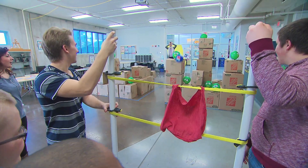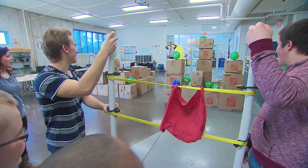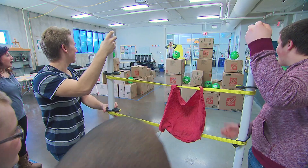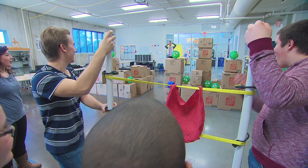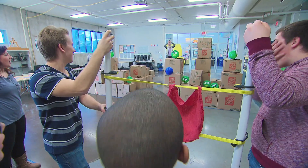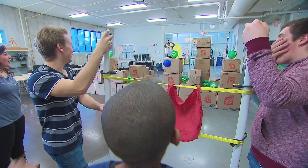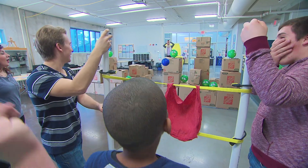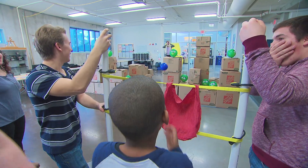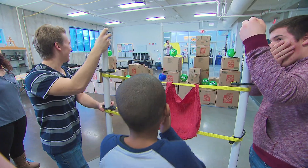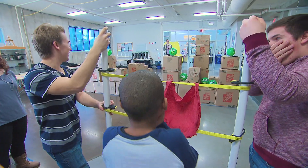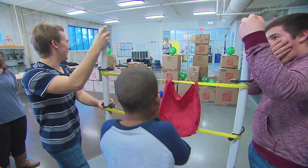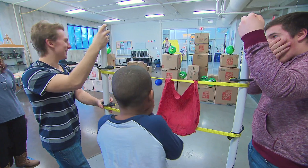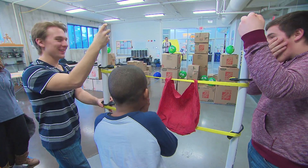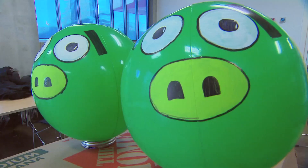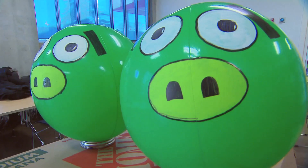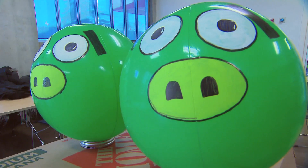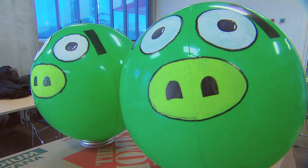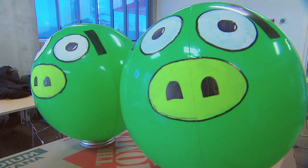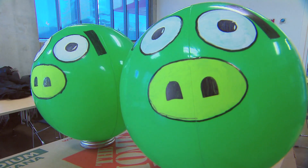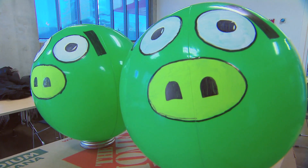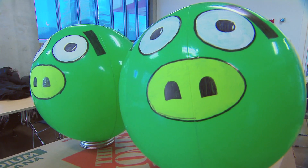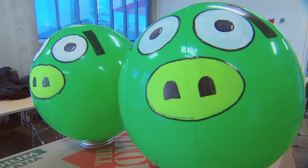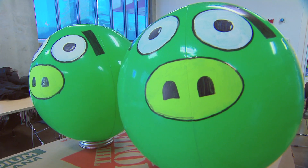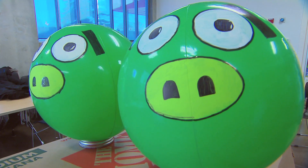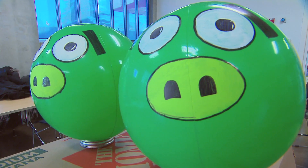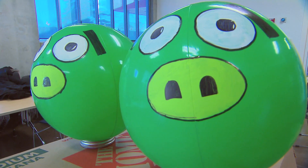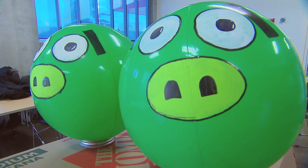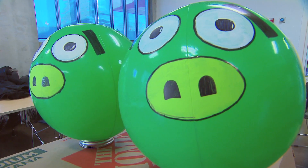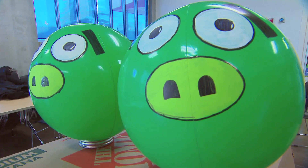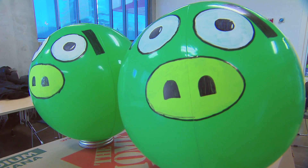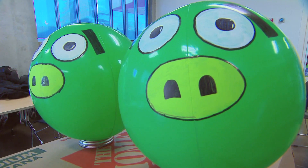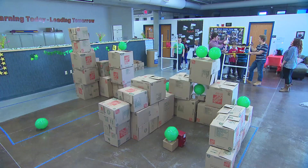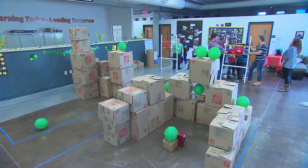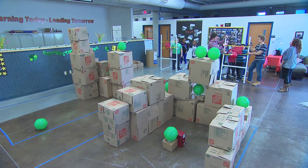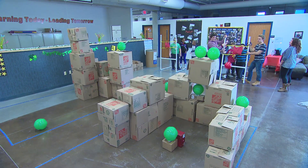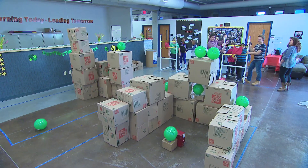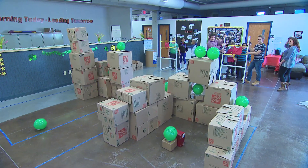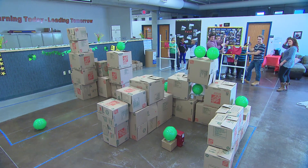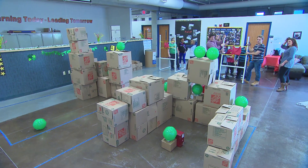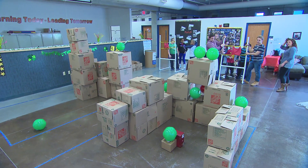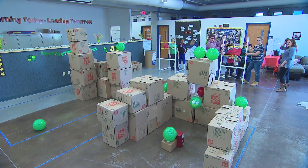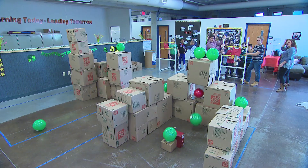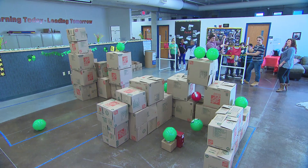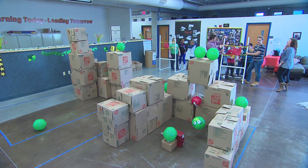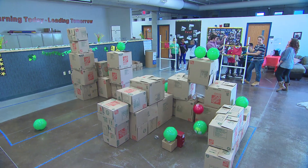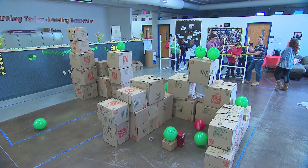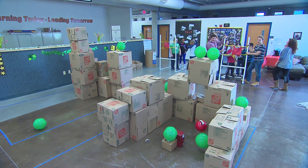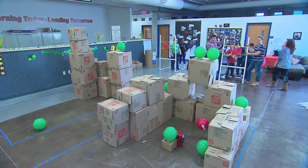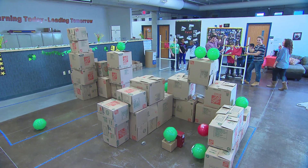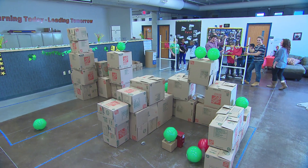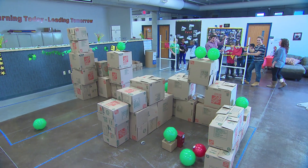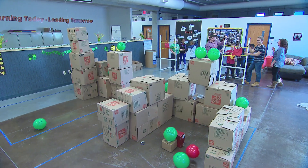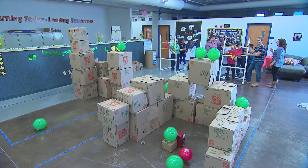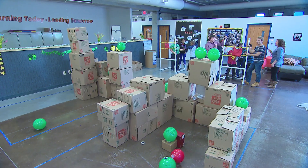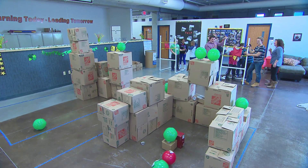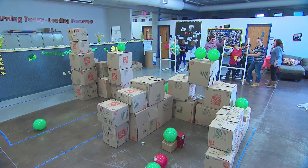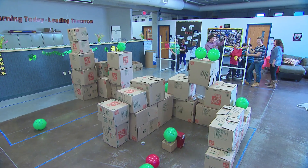Each group will learn whether its design protects pigs from birds. This engineering